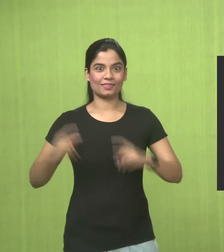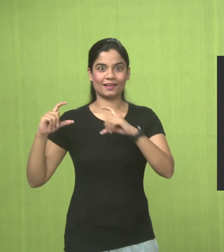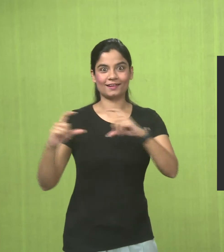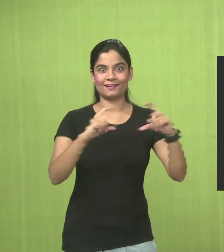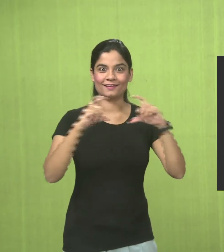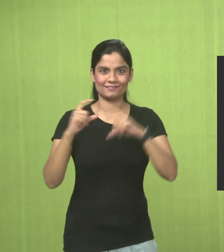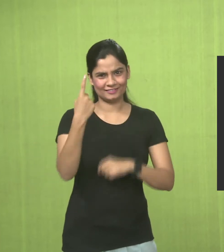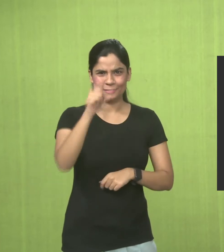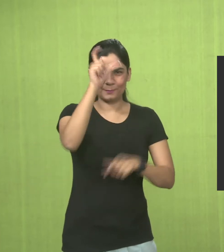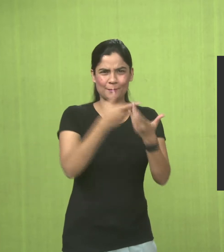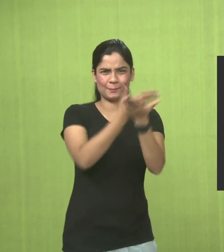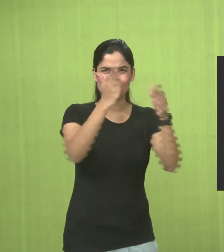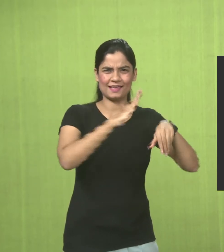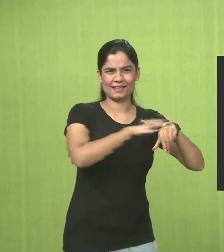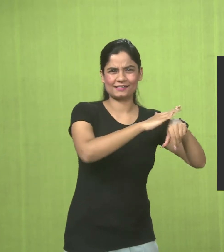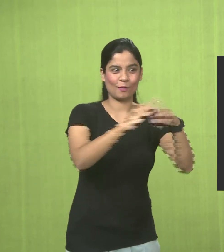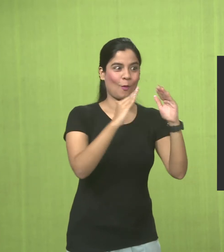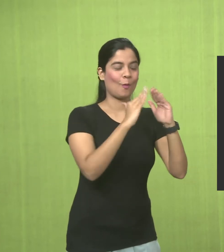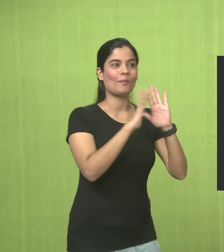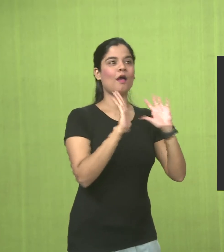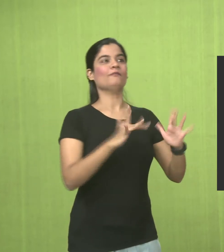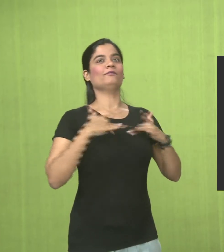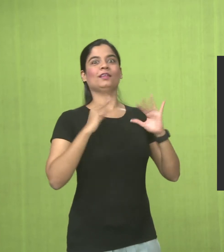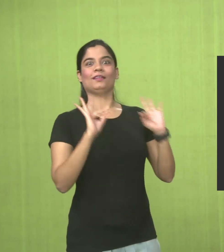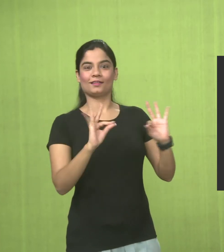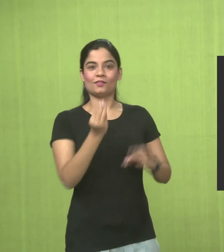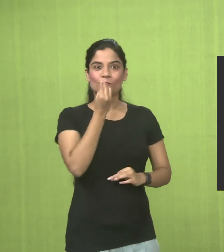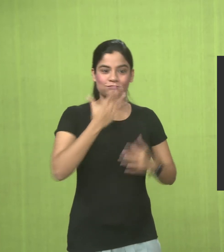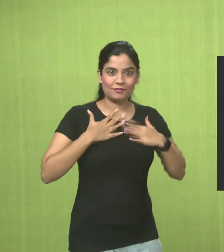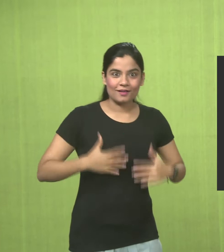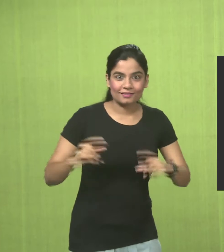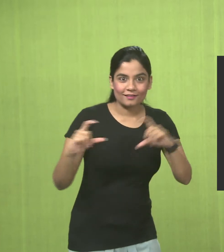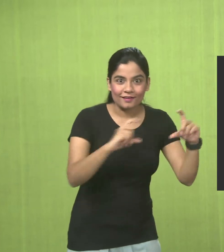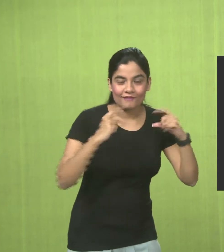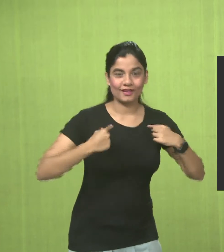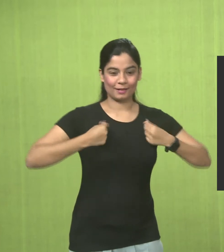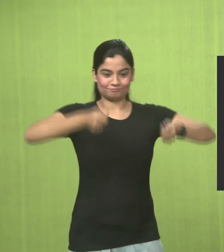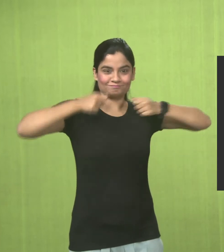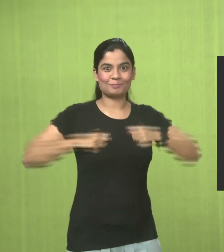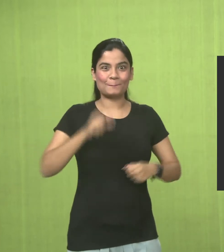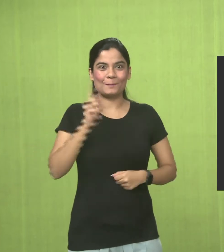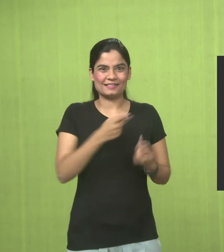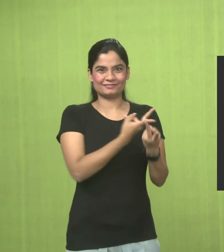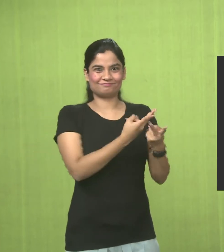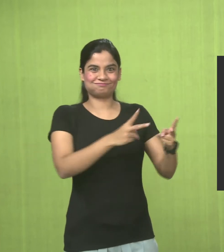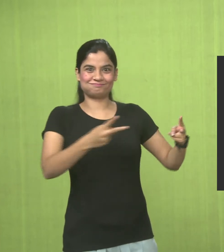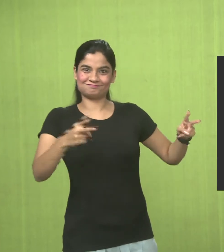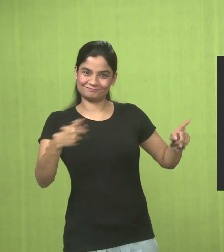clothing, health and shelter. We have all experienced that at home. We wear clothes, we